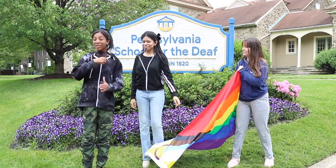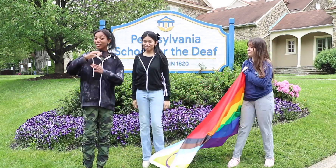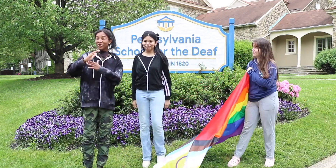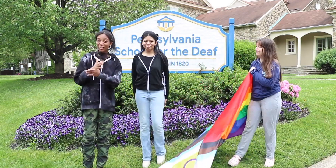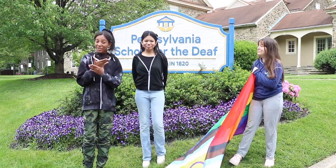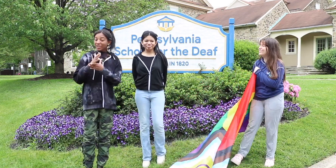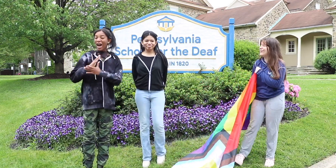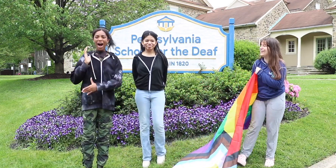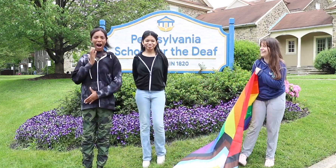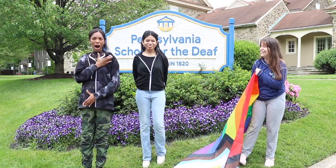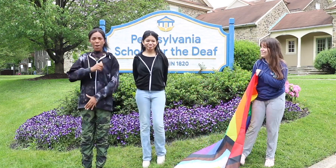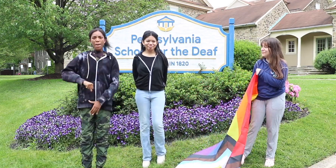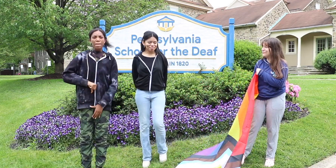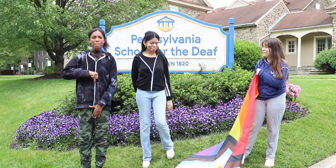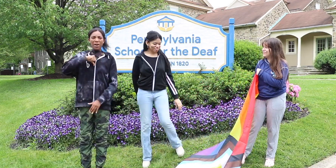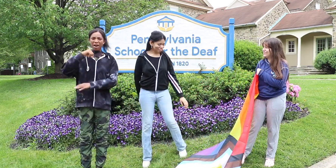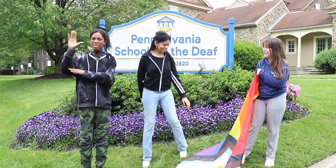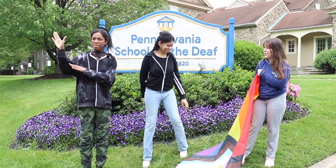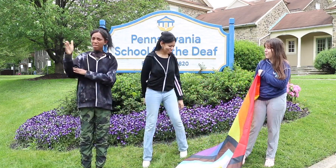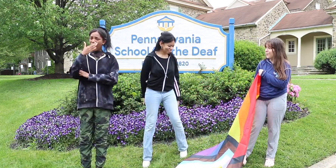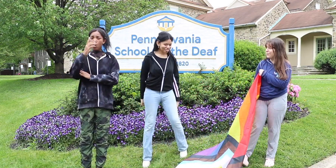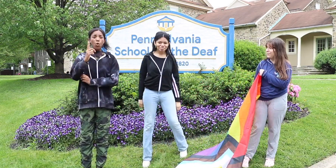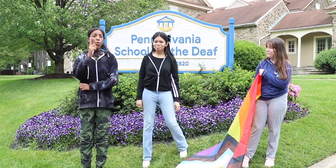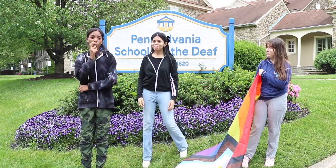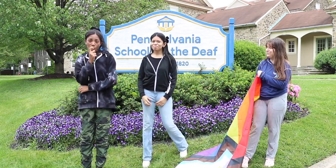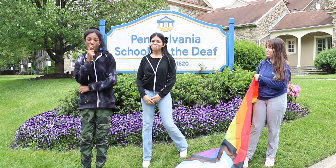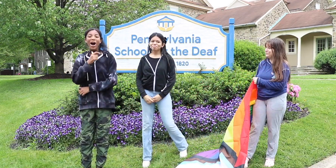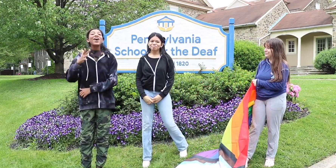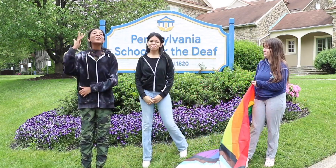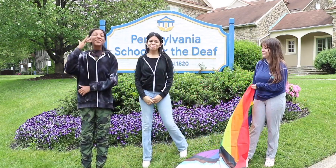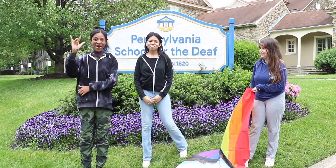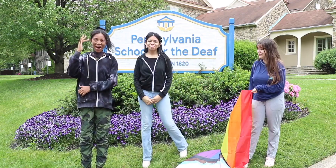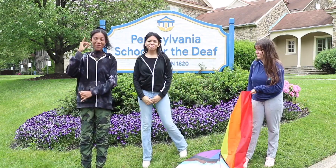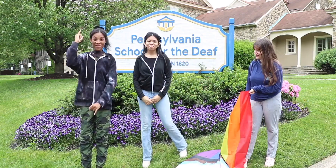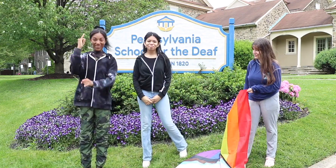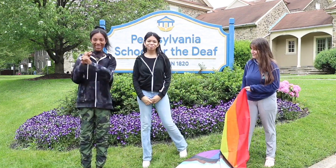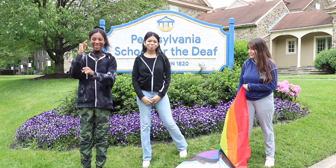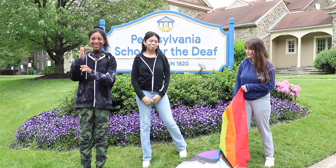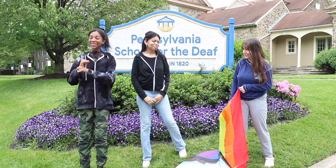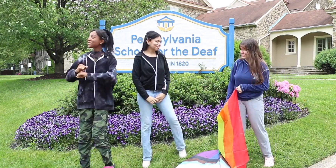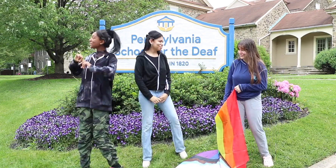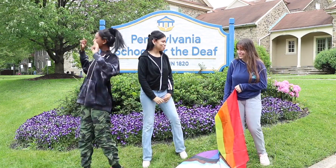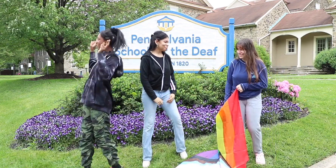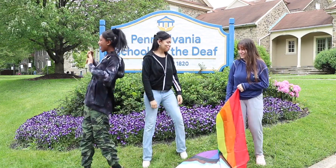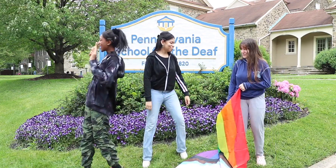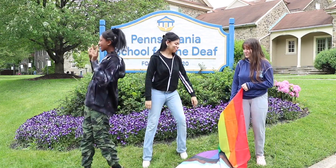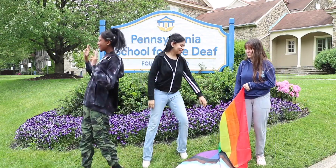We're sharing our pride flag with the California School for the Deaf. Are you ready? Here it comes.